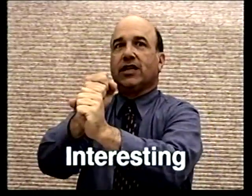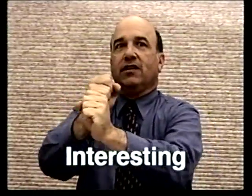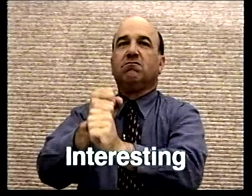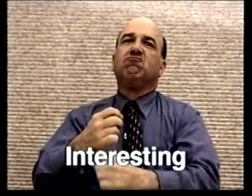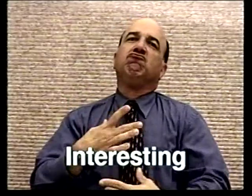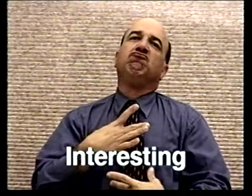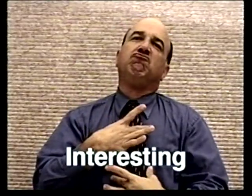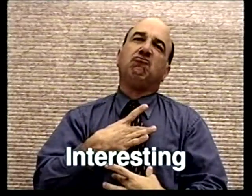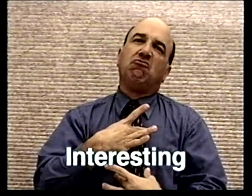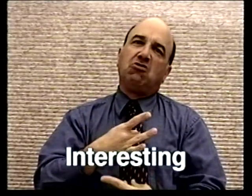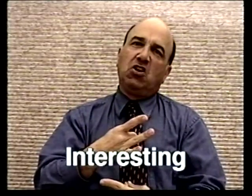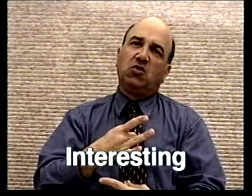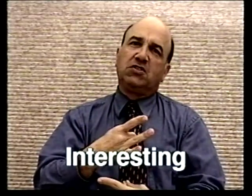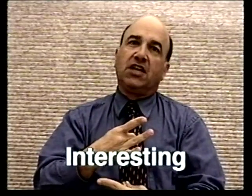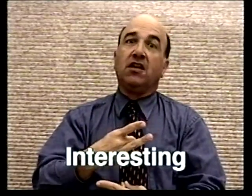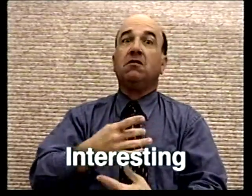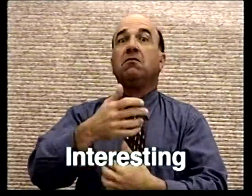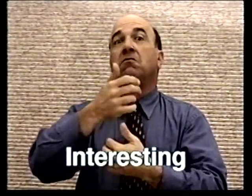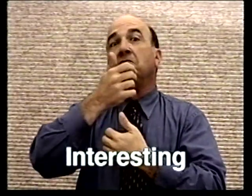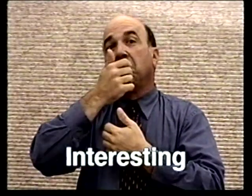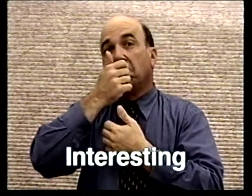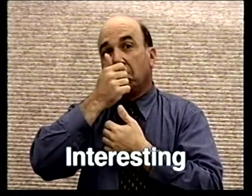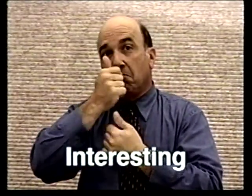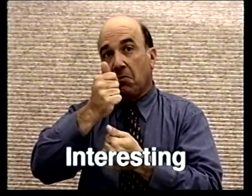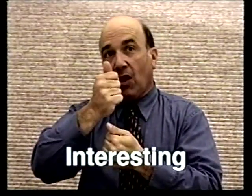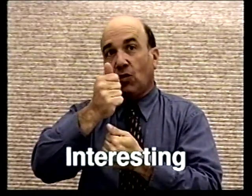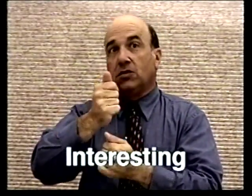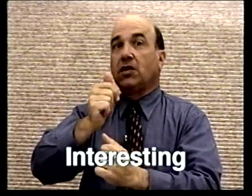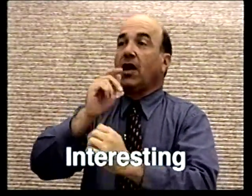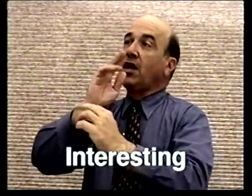Interesting. Interesting. Interesting.